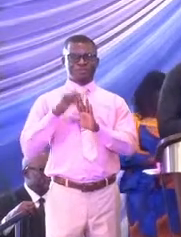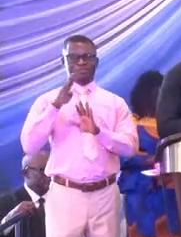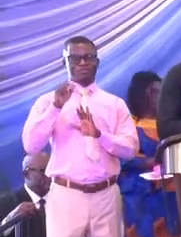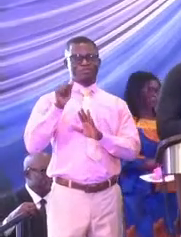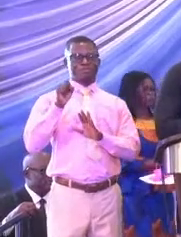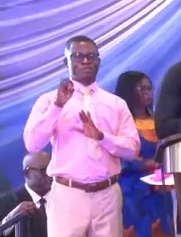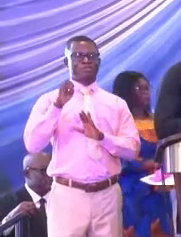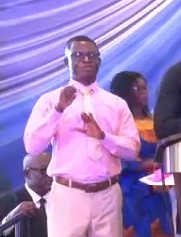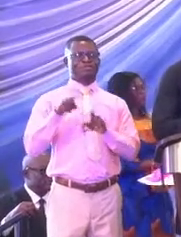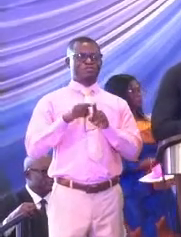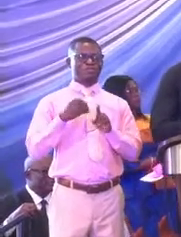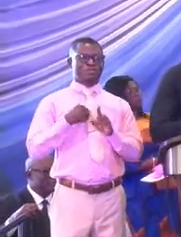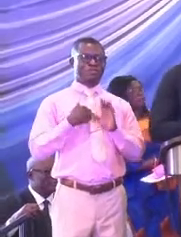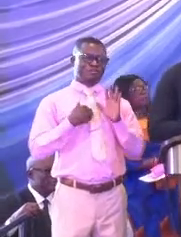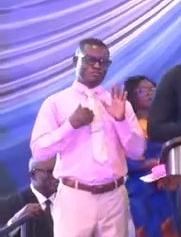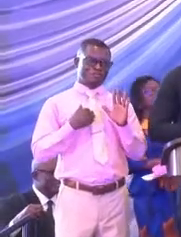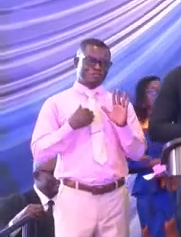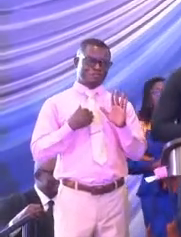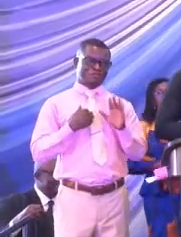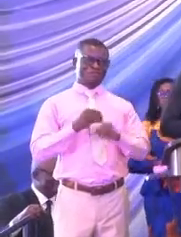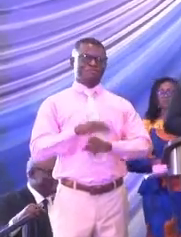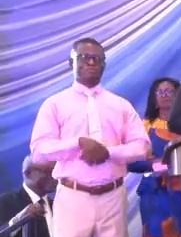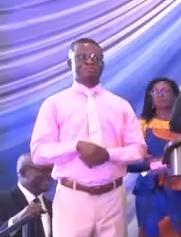Base had 5/5.